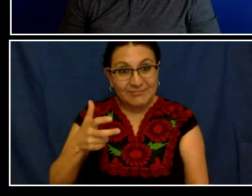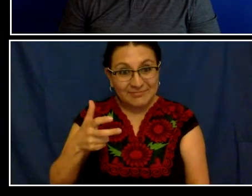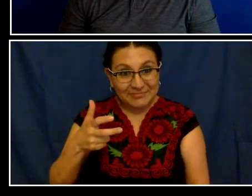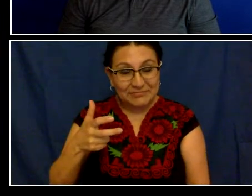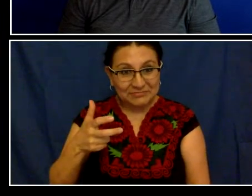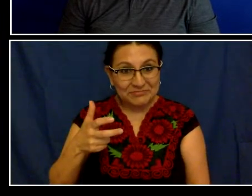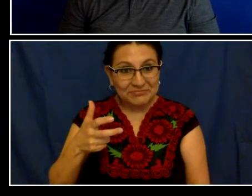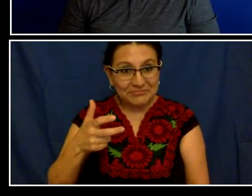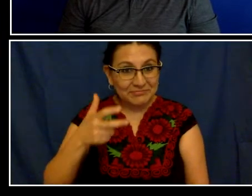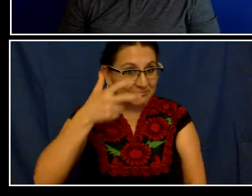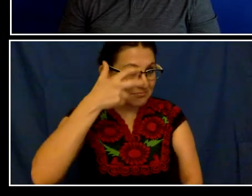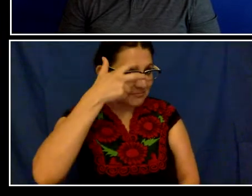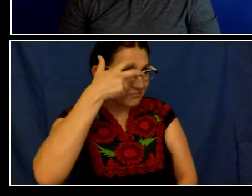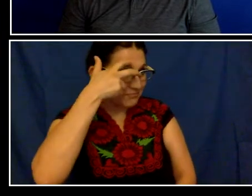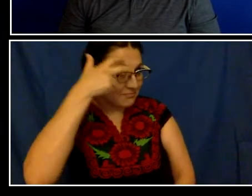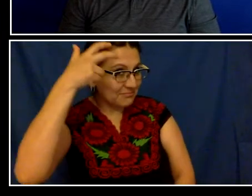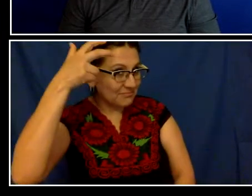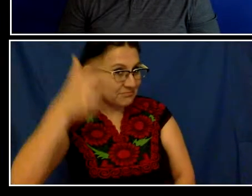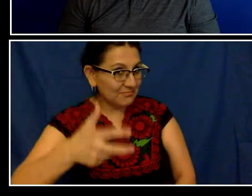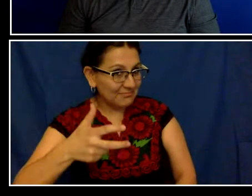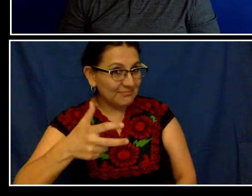His name sign